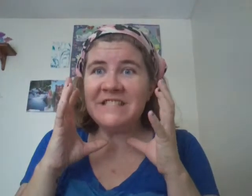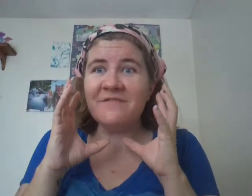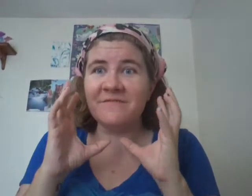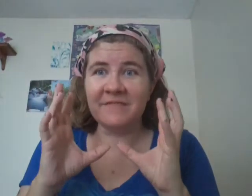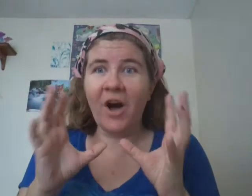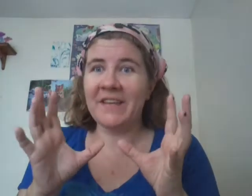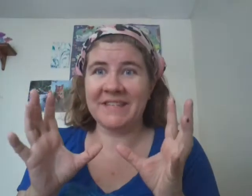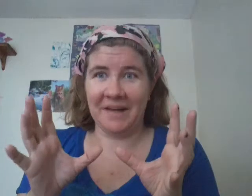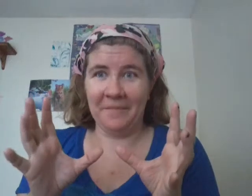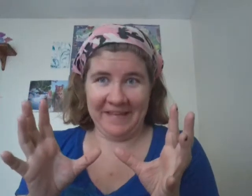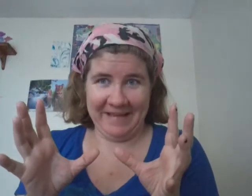you've lost something.